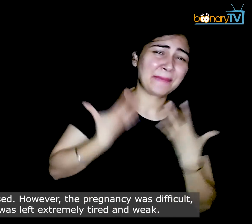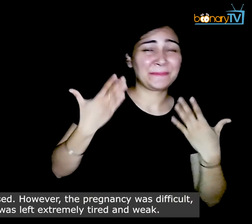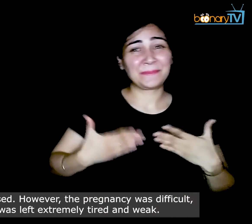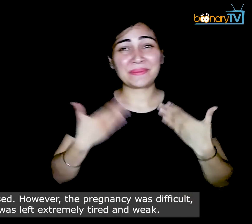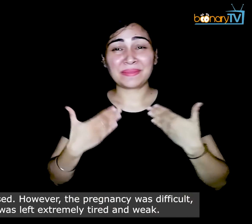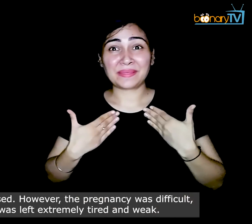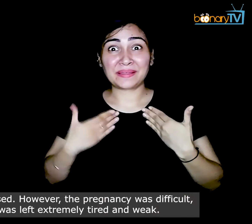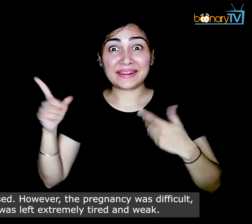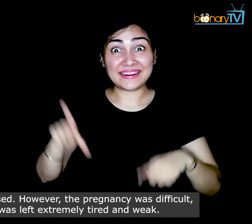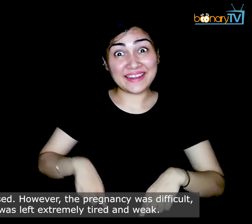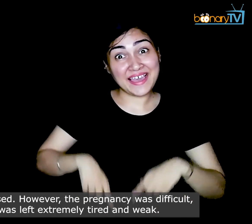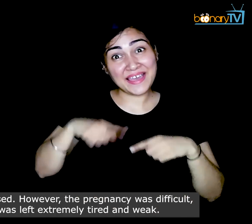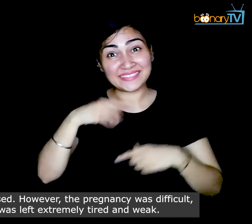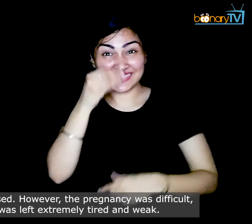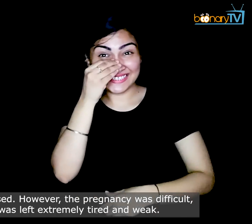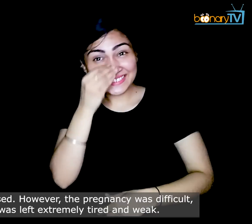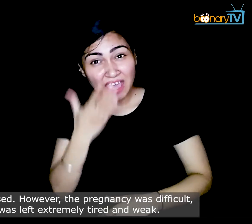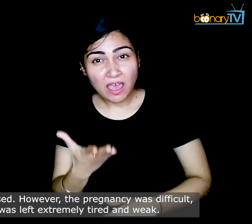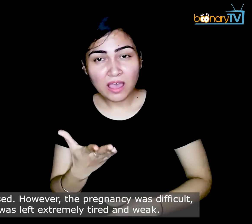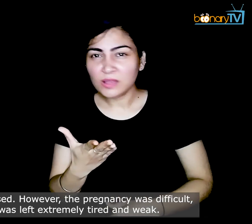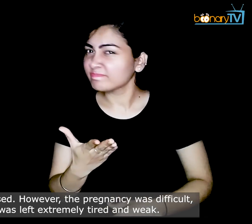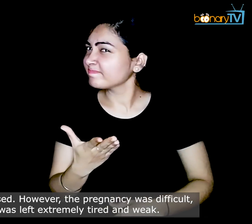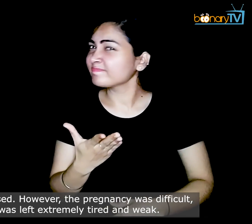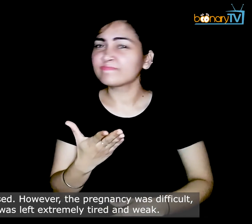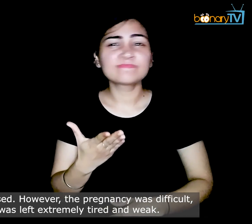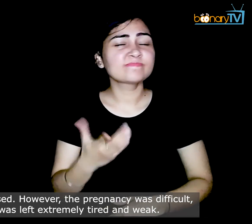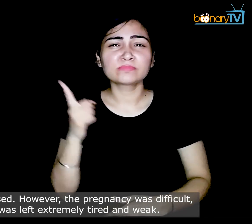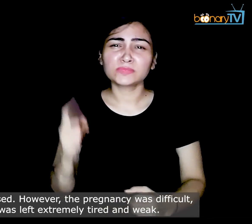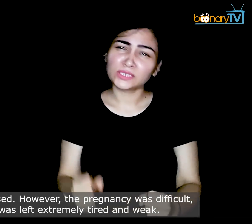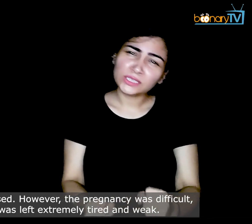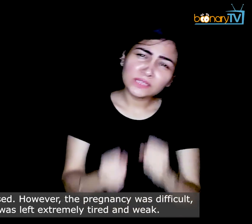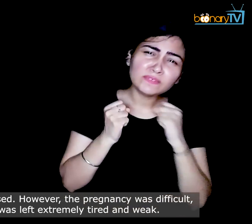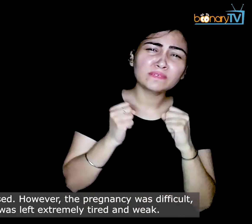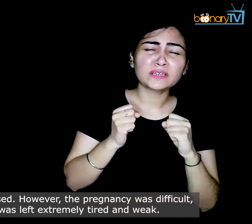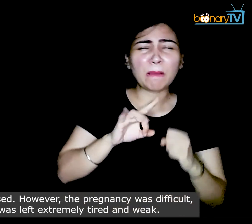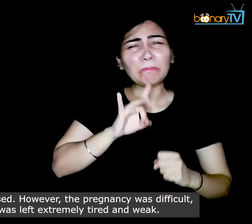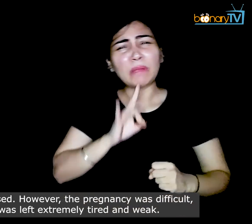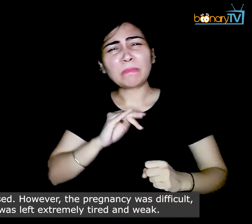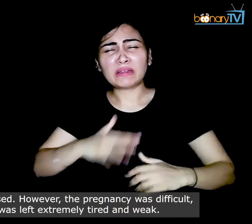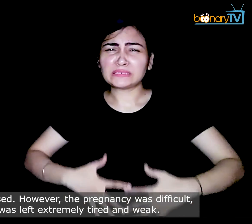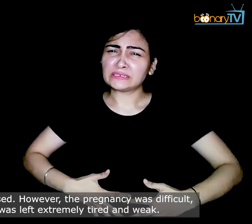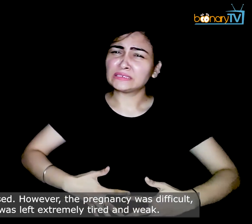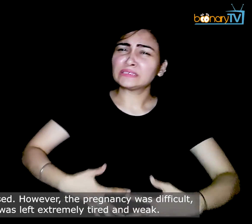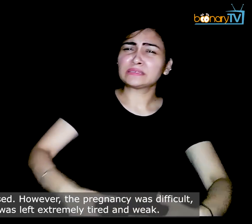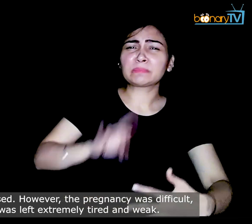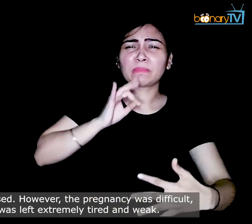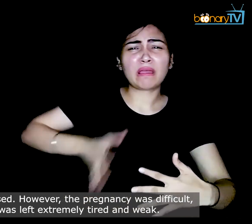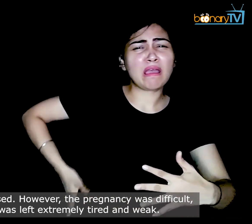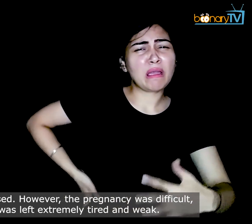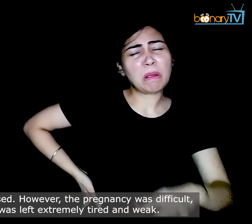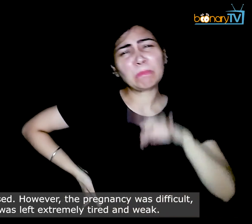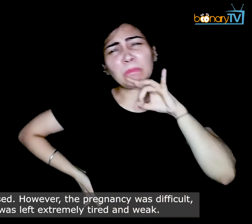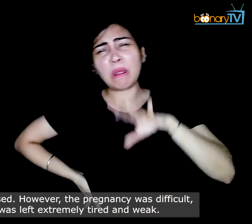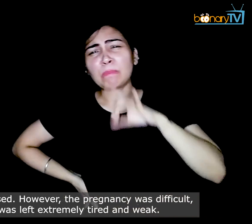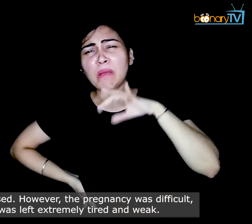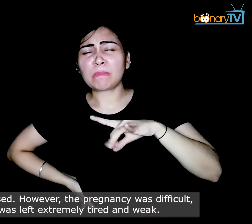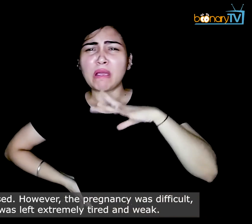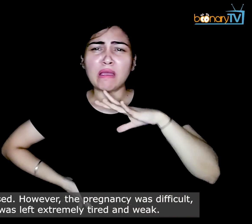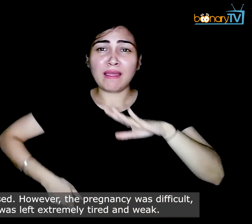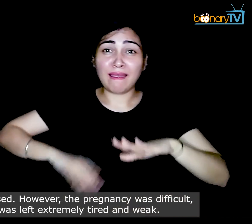However, the pregnancy was difficult, and she often was left extremely tired and weak.